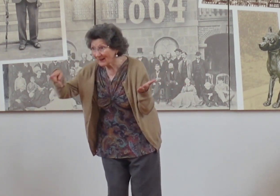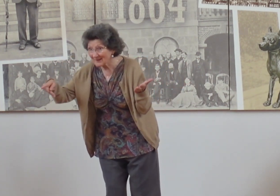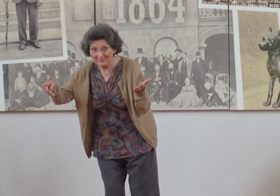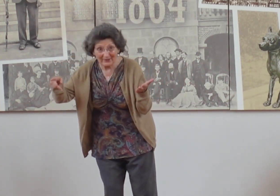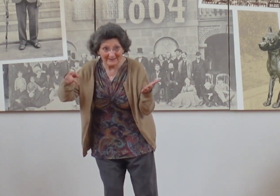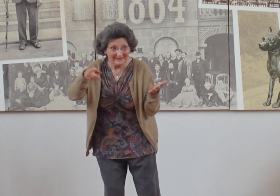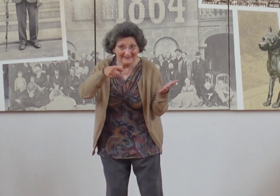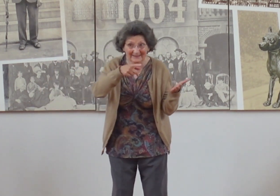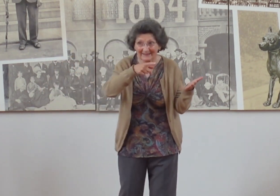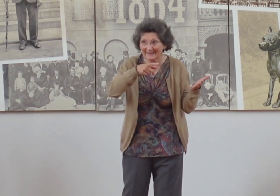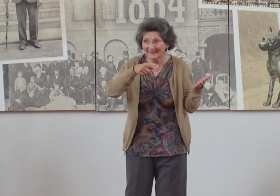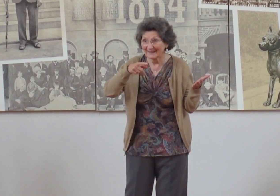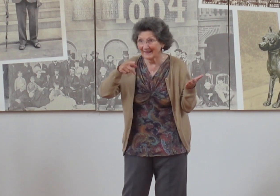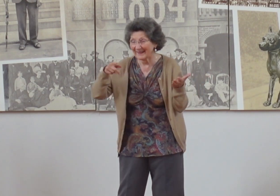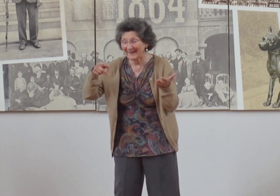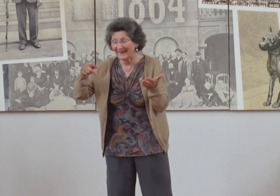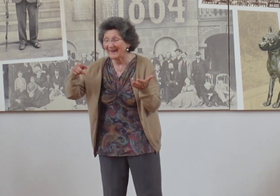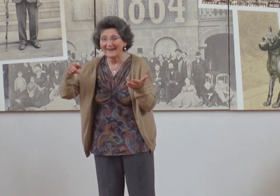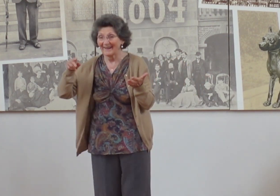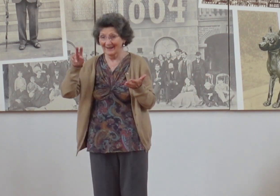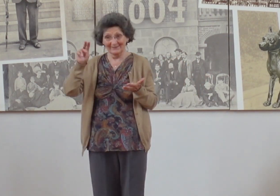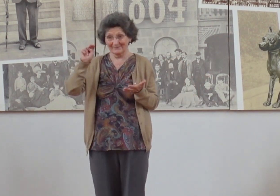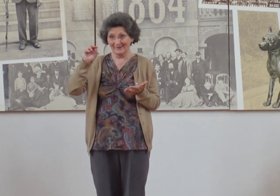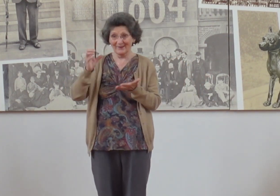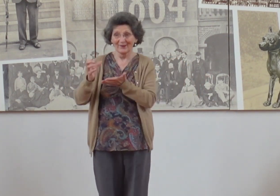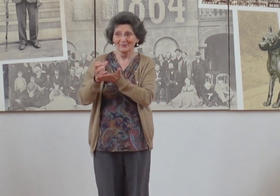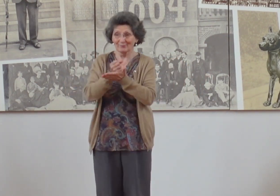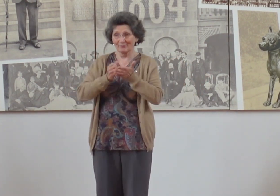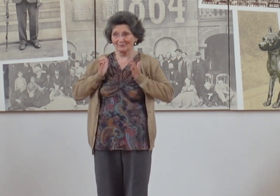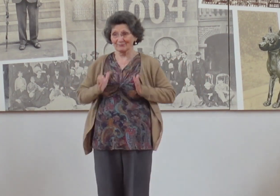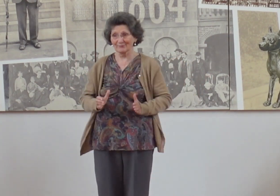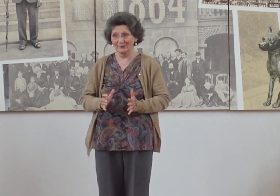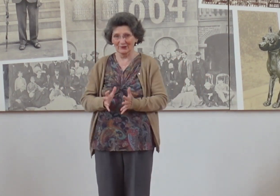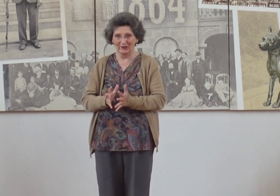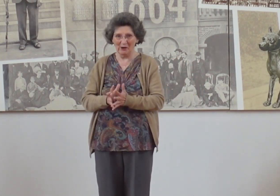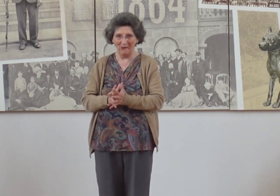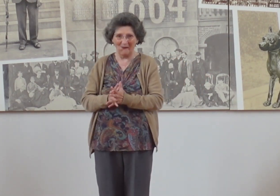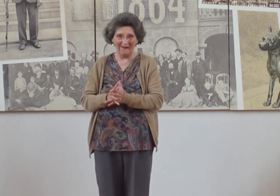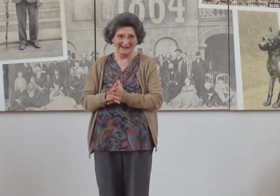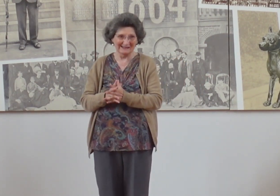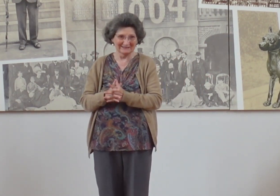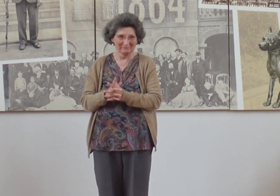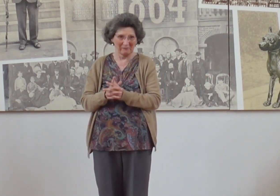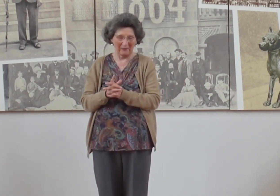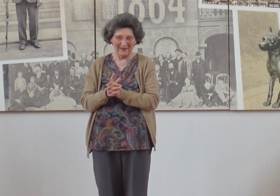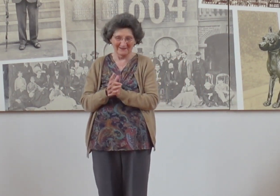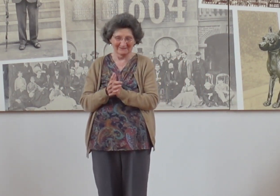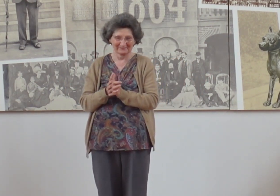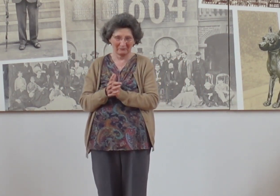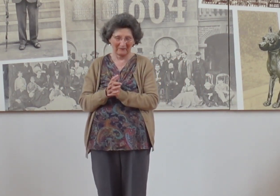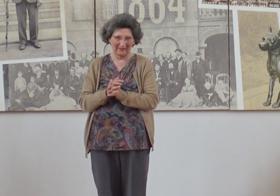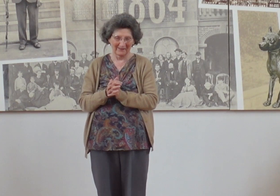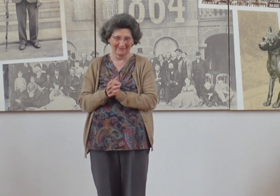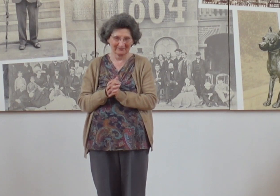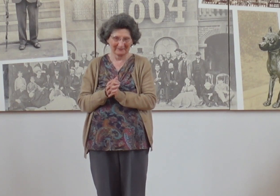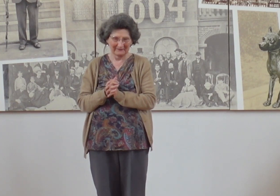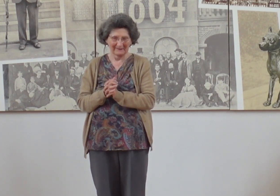Vice President, Secretary, I see some guesses here. I actually ended up running as Treasurer, not